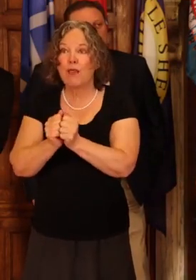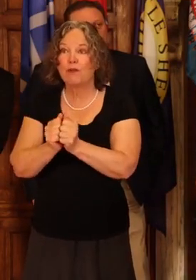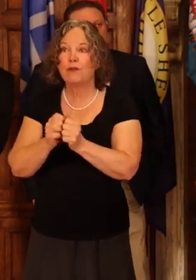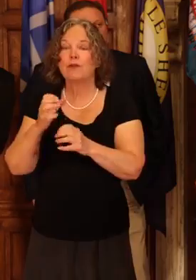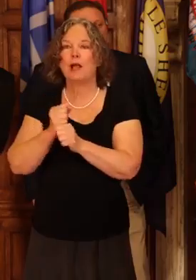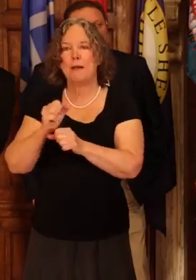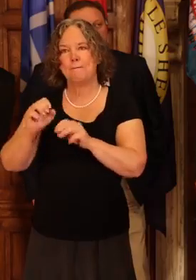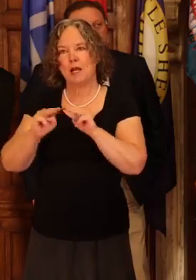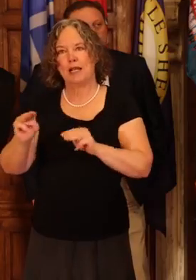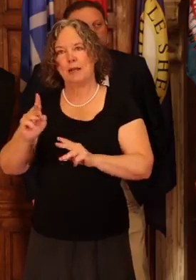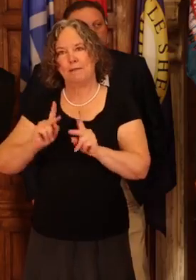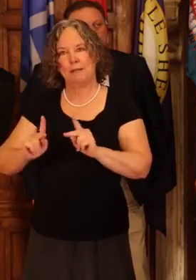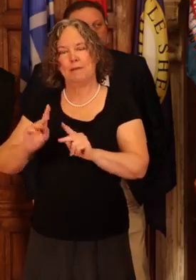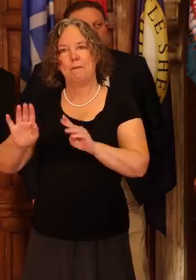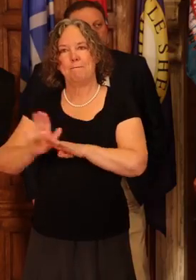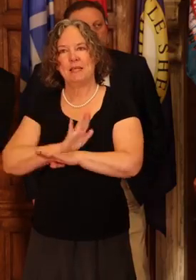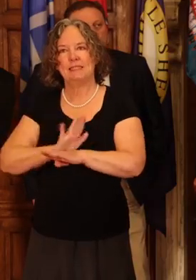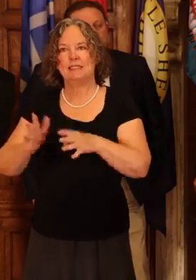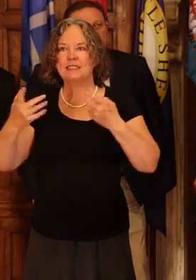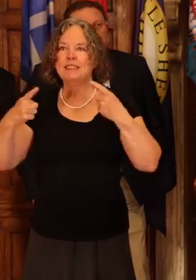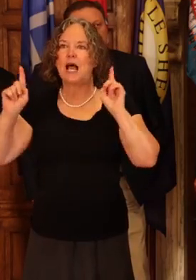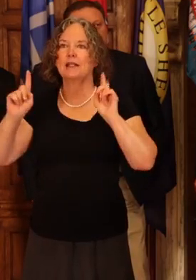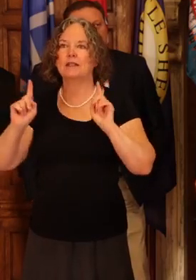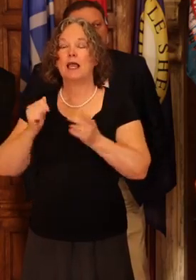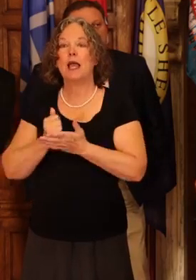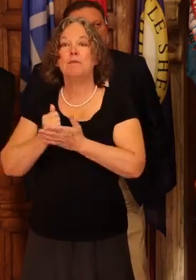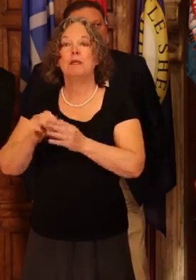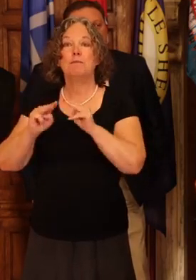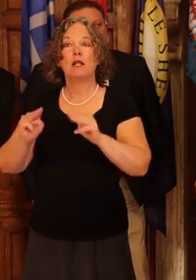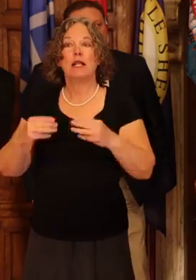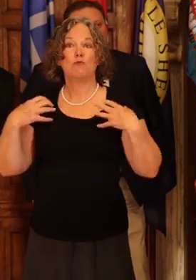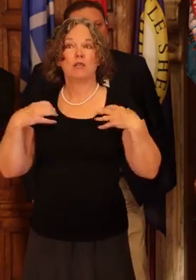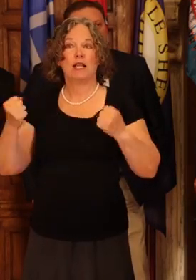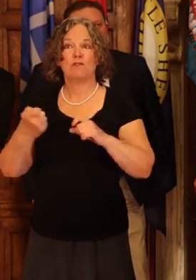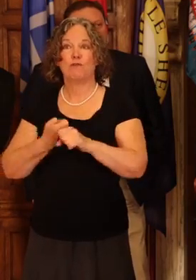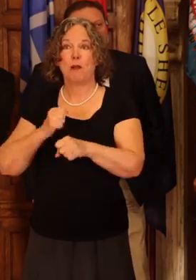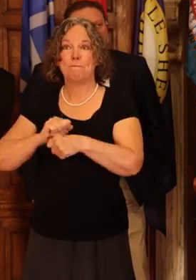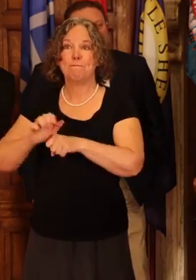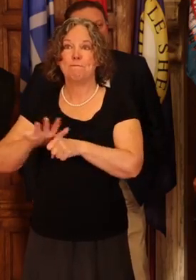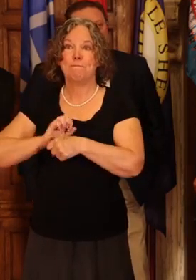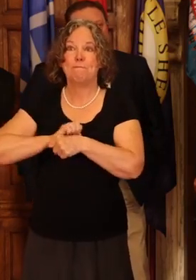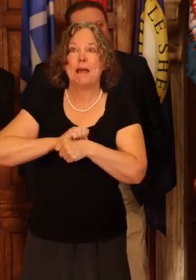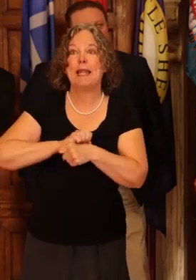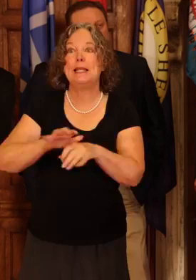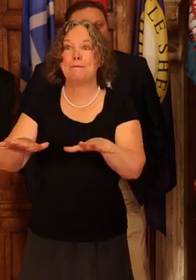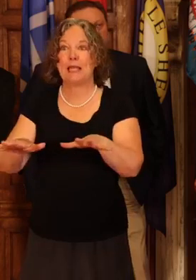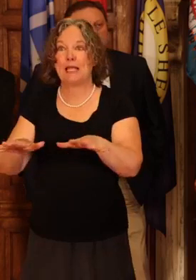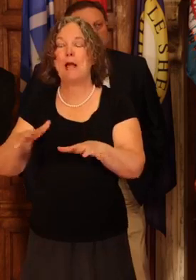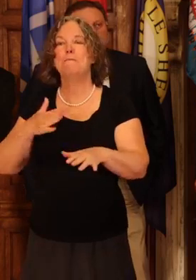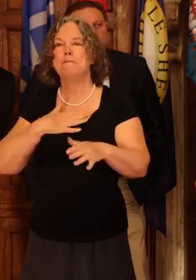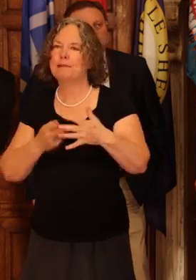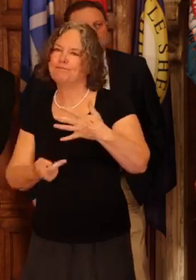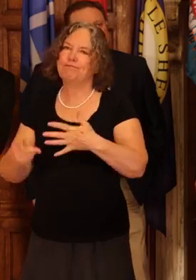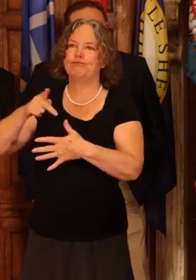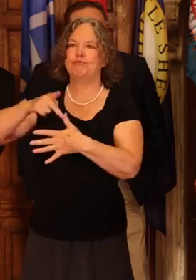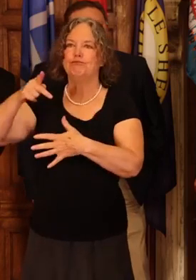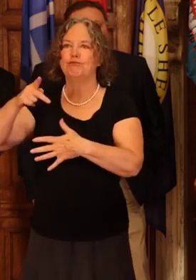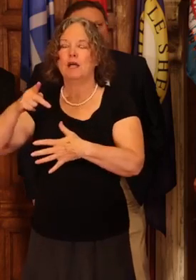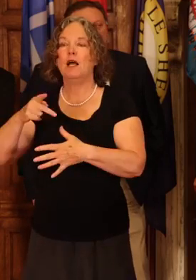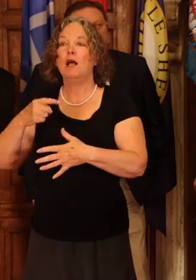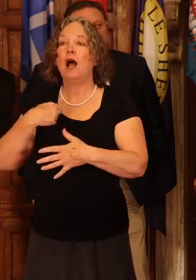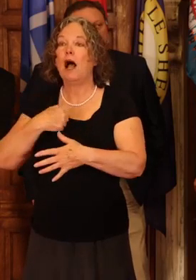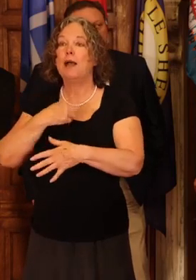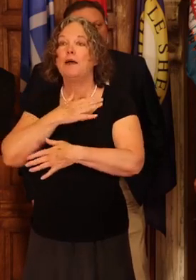done. Helping Montana recover from the pandemic has been my top priority, and I have appreciated working with